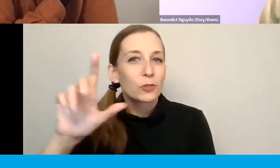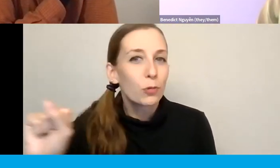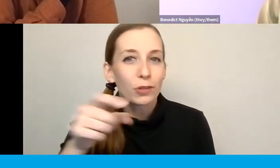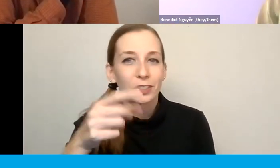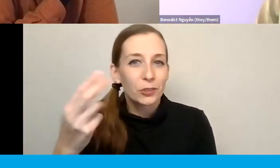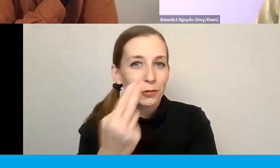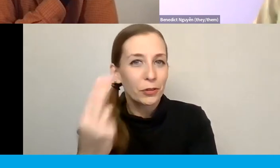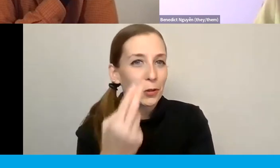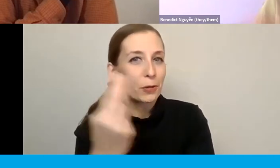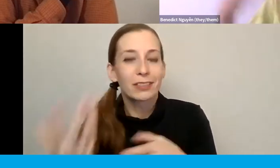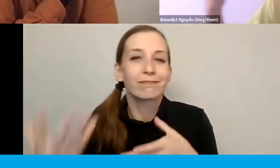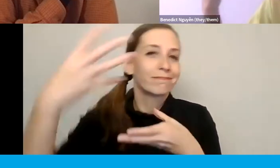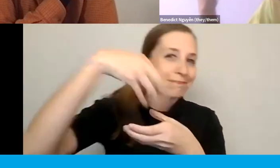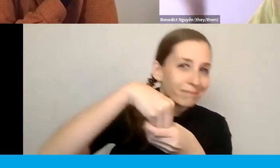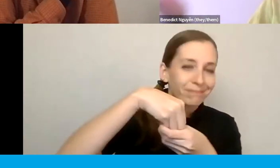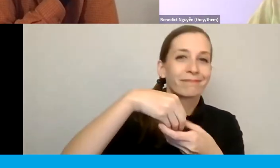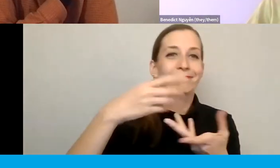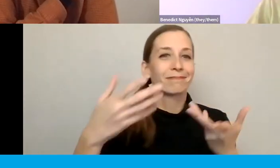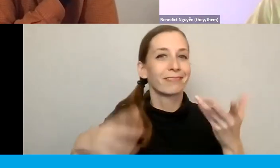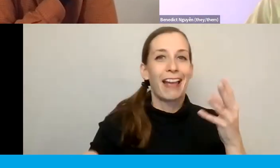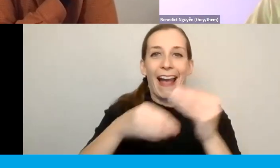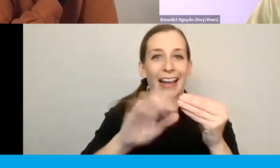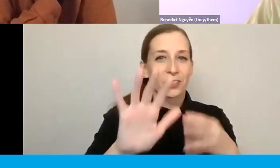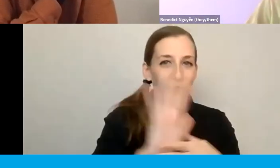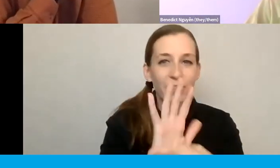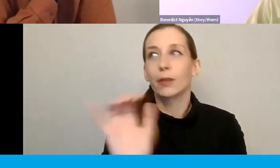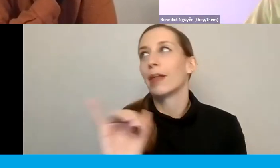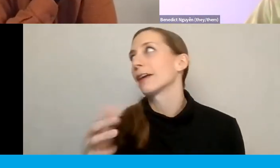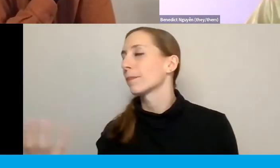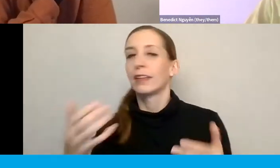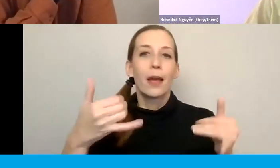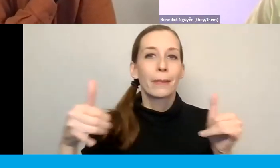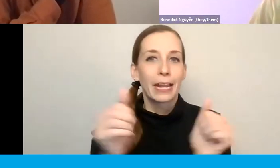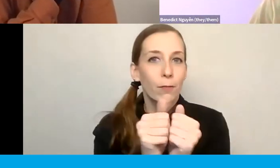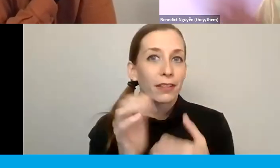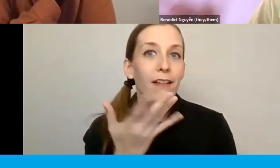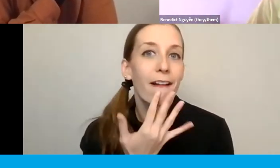your play with color, like all of those bright flashing neon that we see